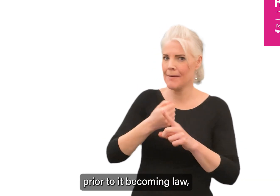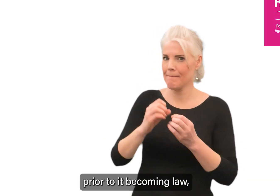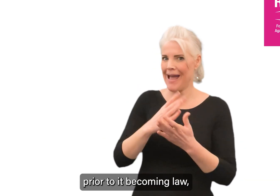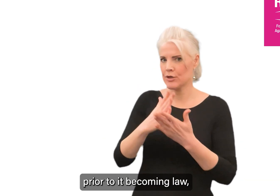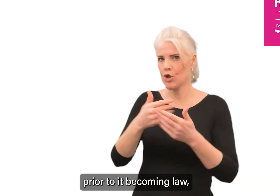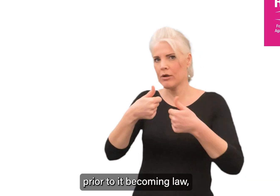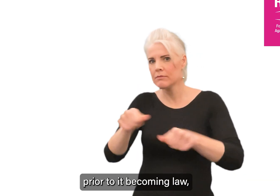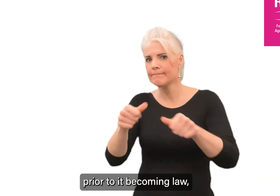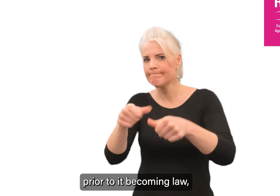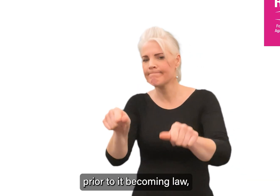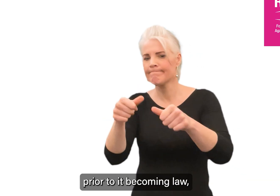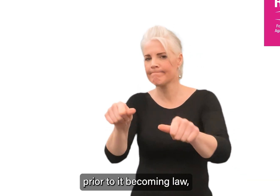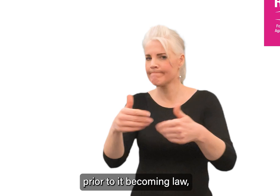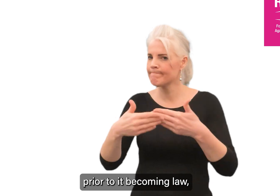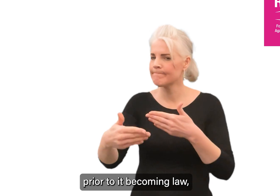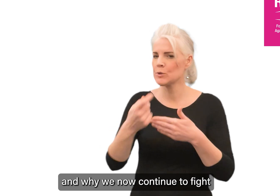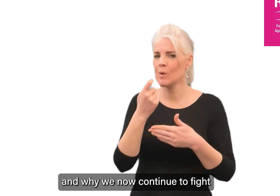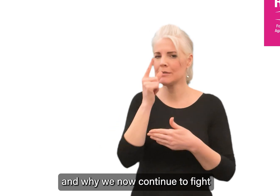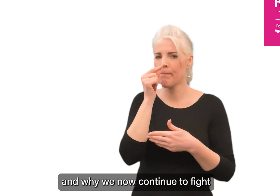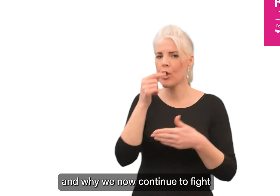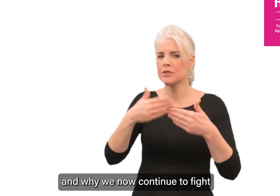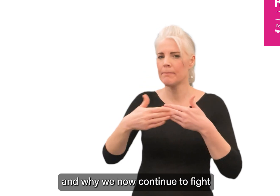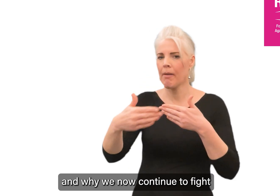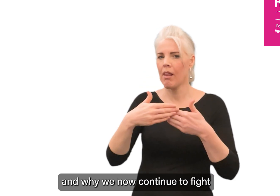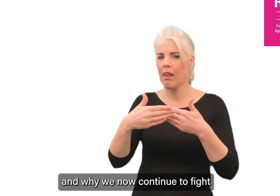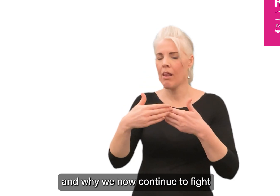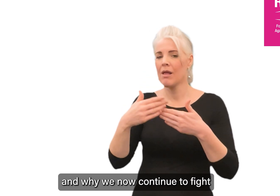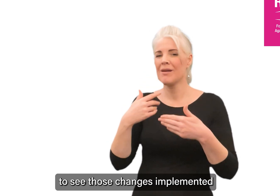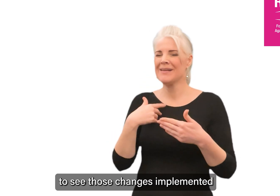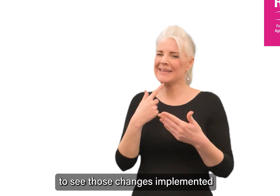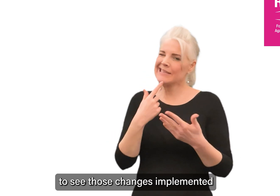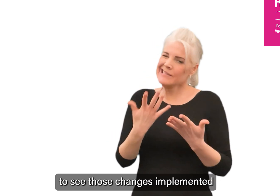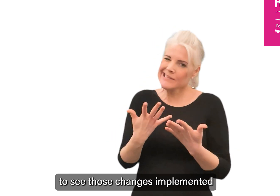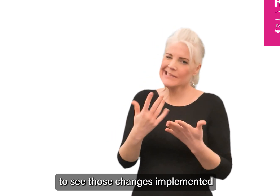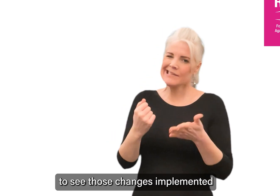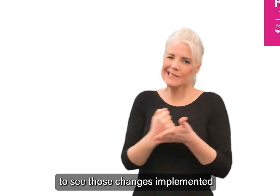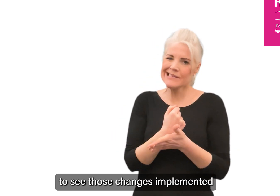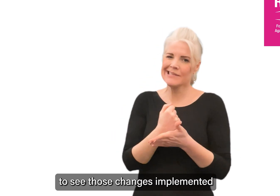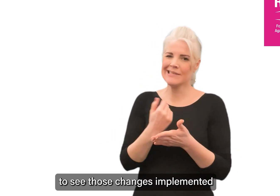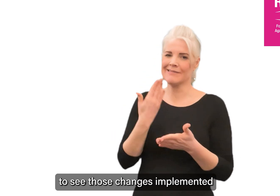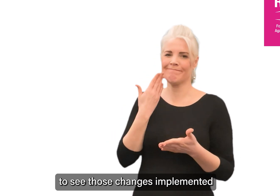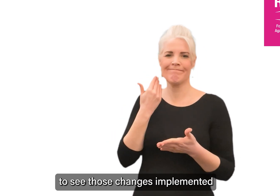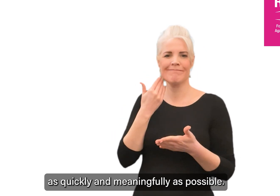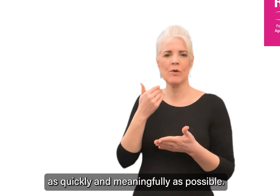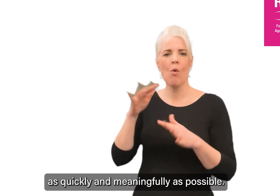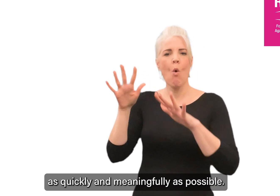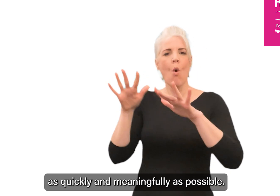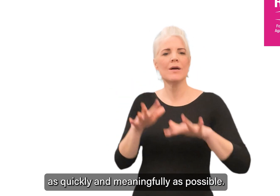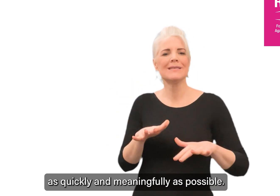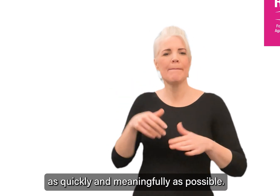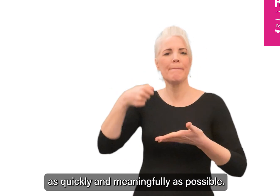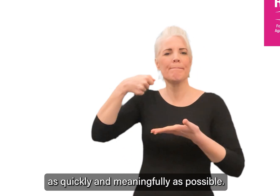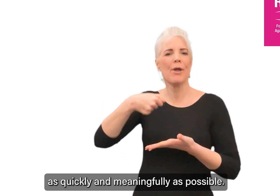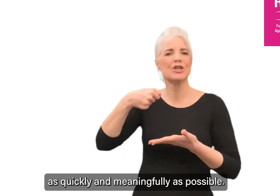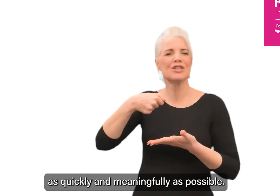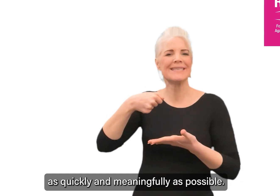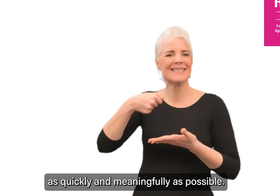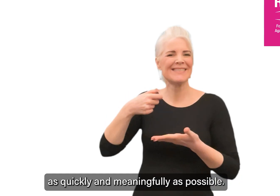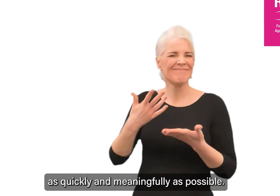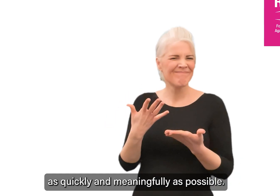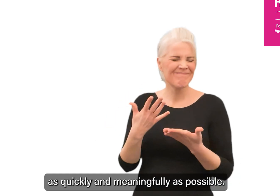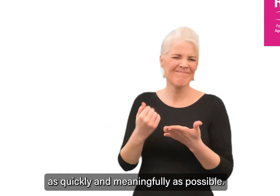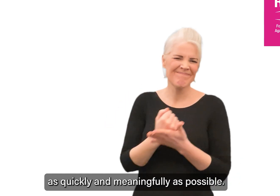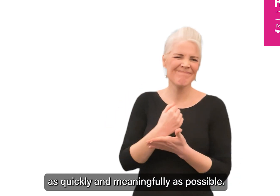Act prior to it becoming law, and why we now continue to fight to see those changes implemented as quickly and